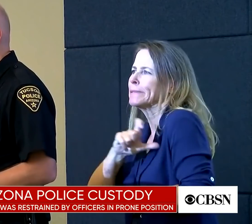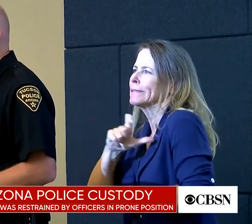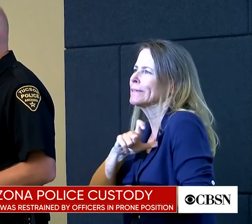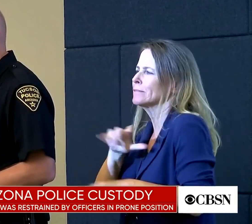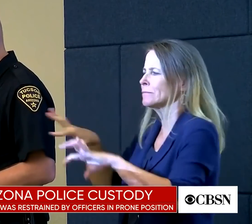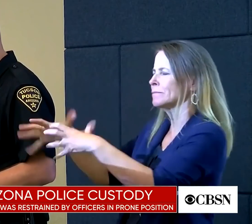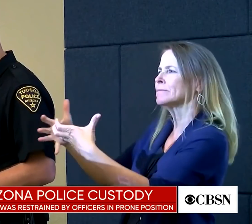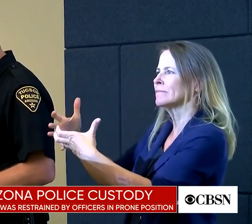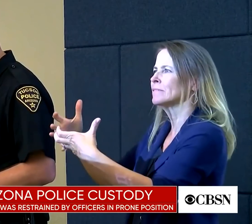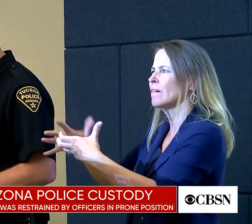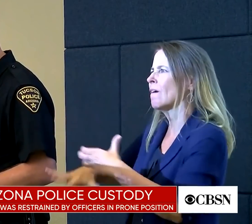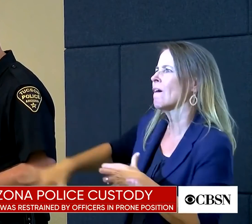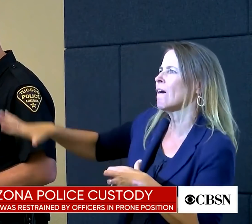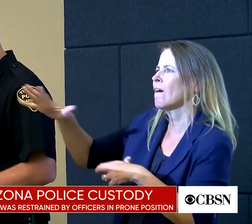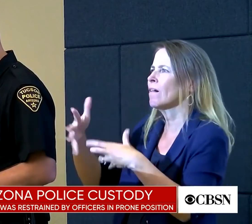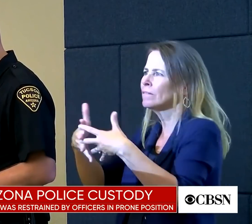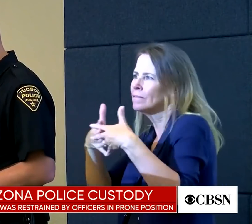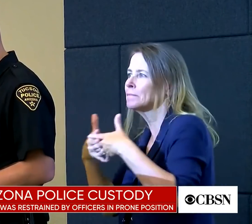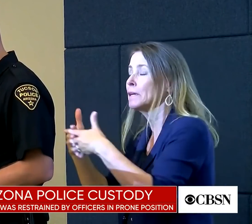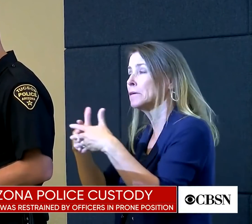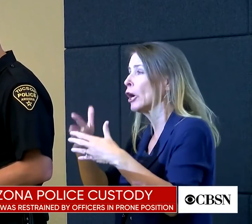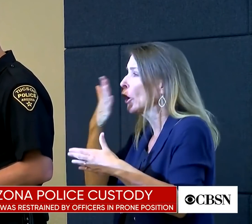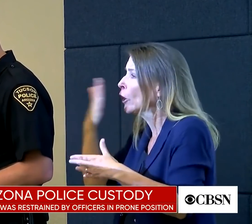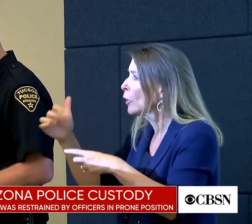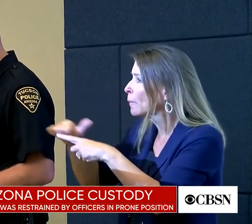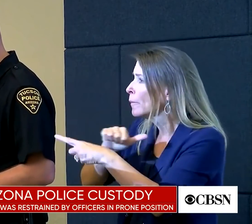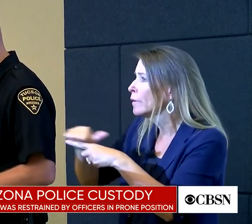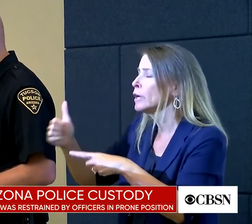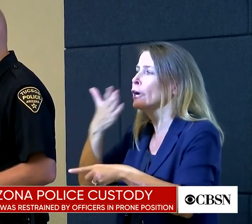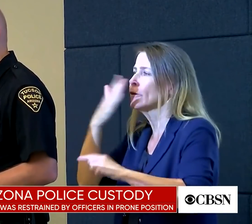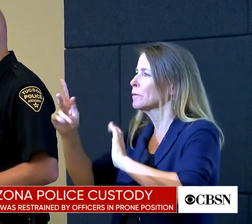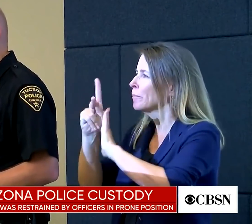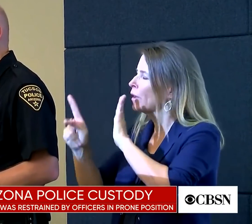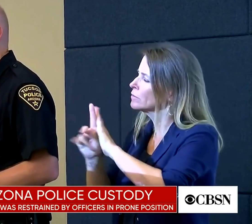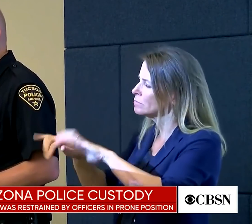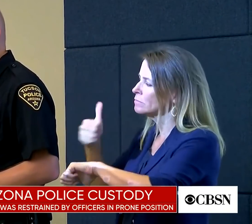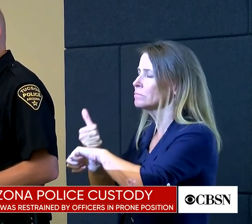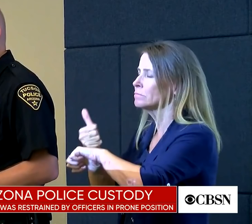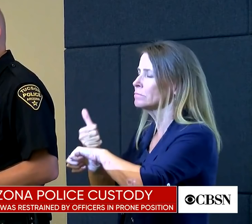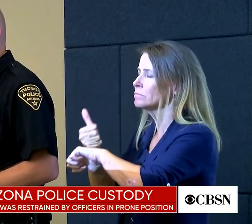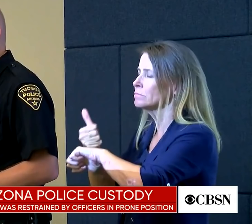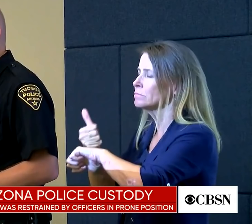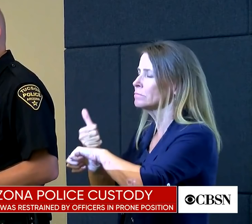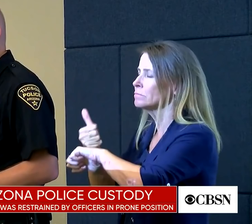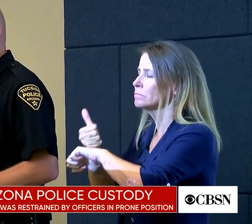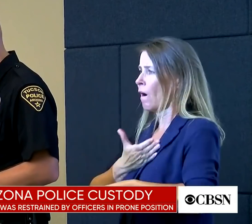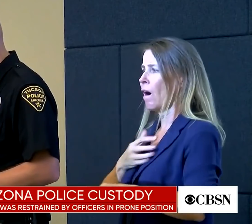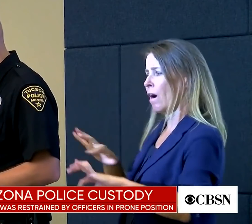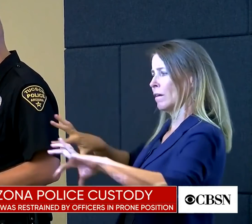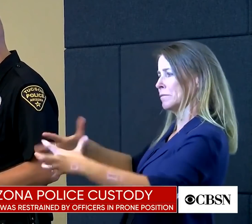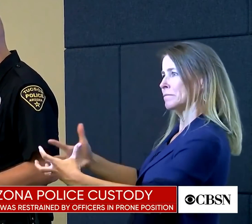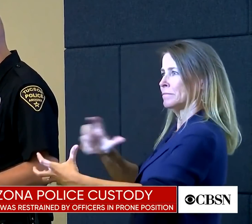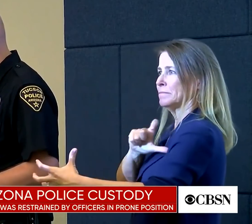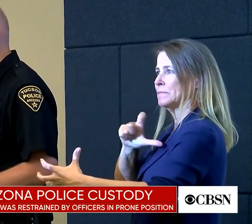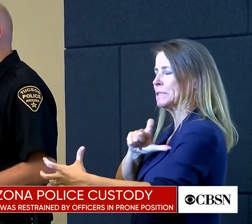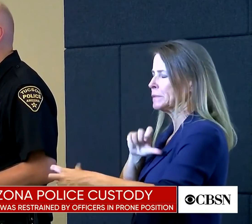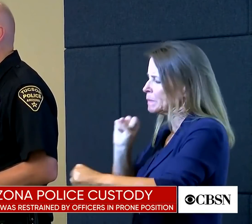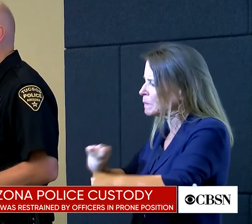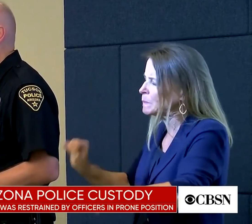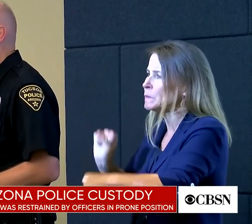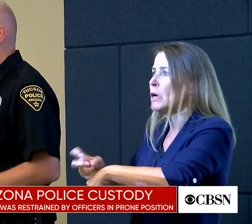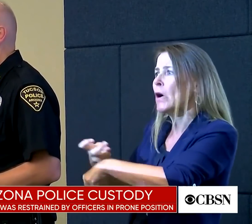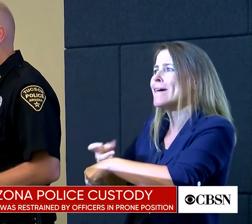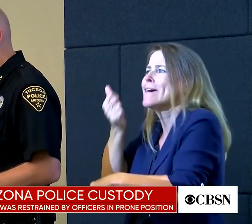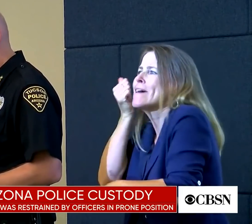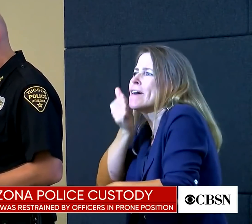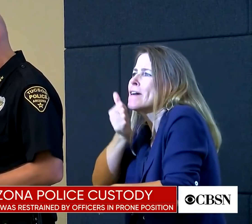the investigation wrapped up, and also to give the opportunity of the family of Carlos Ingram Lopez a